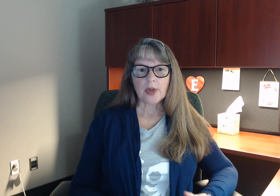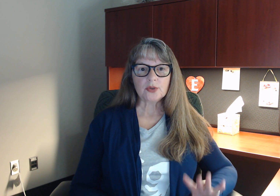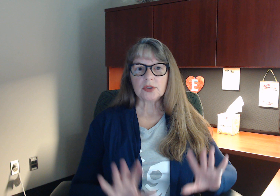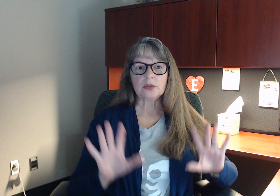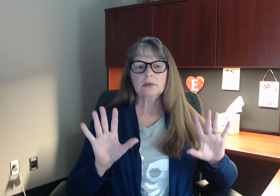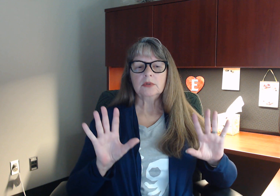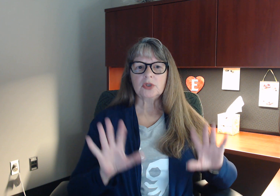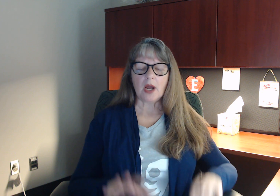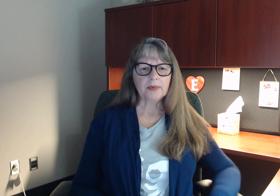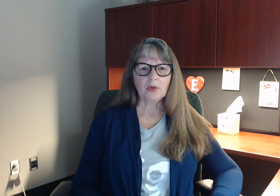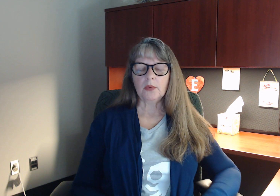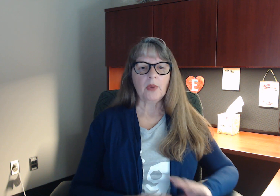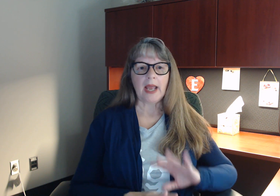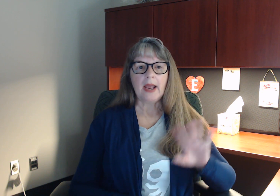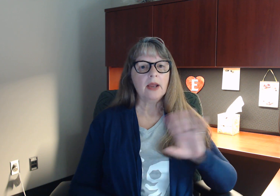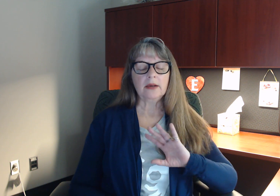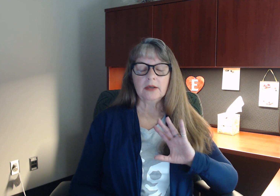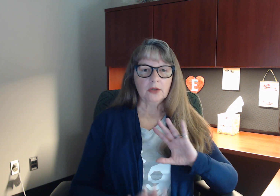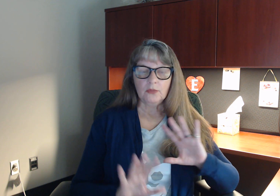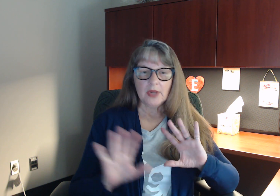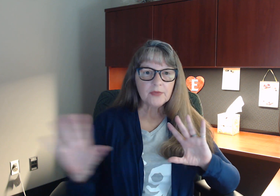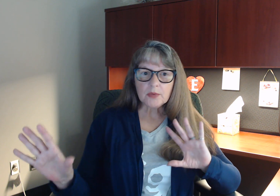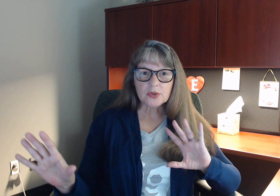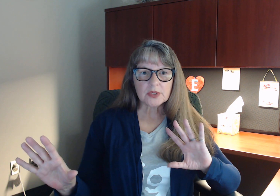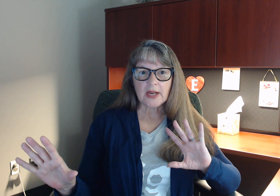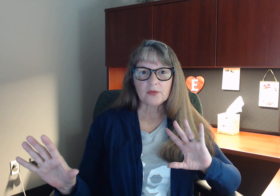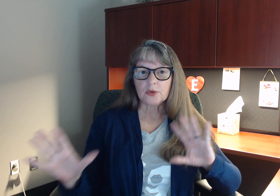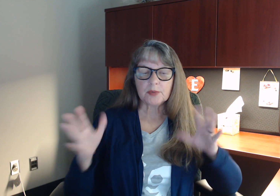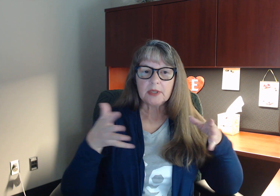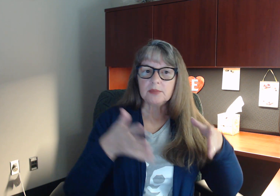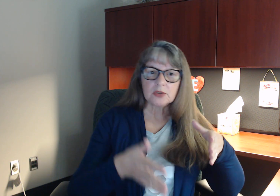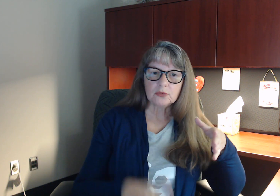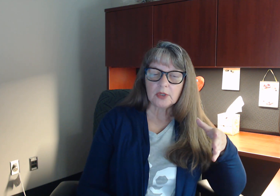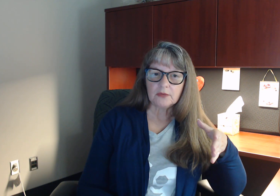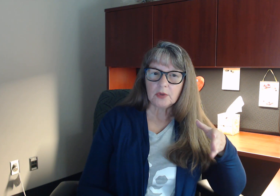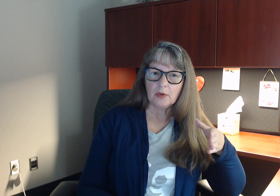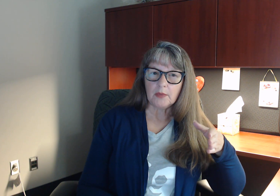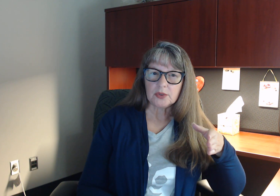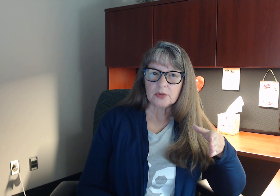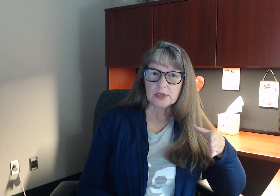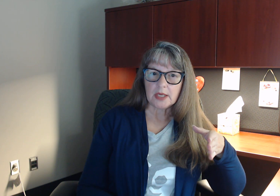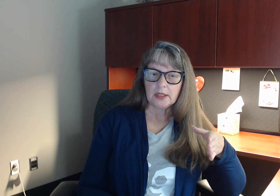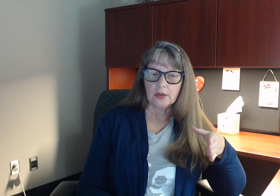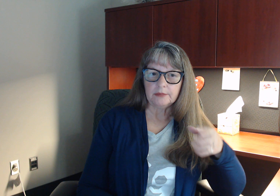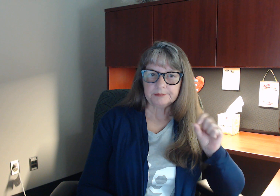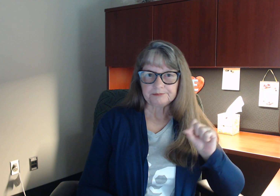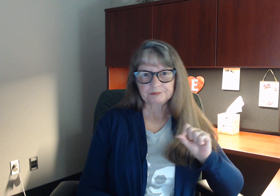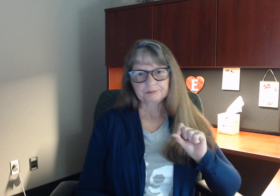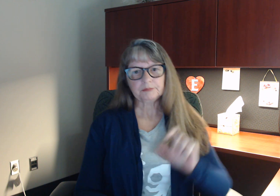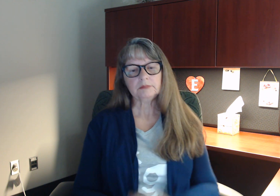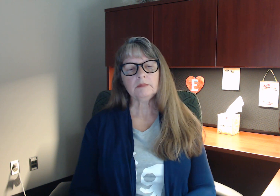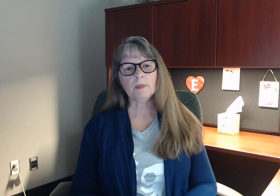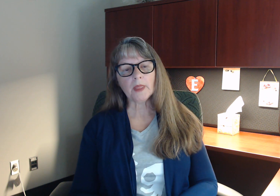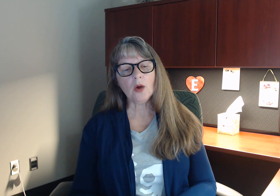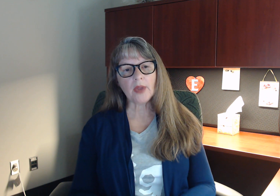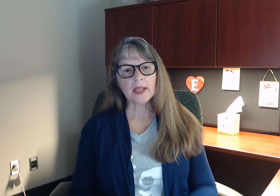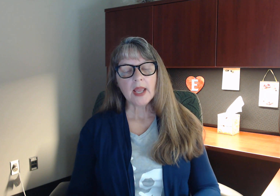just stopped and going, wait, I know nothing what you said afterwards because I'm still trying to figure out what you said here. Okay,